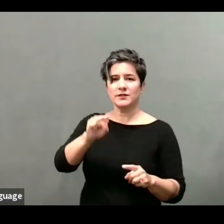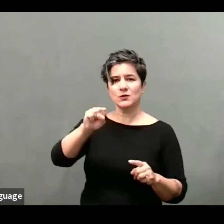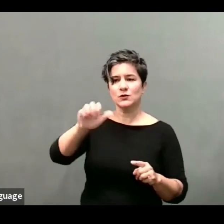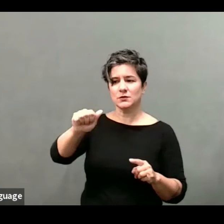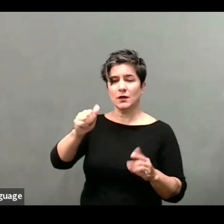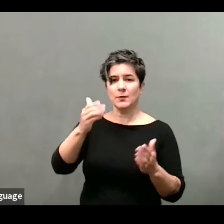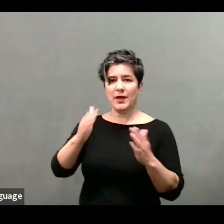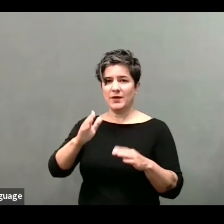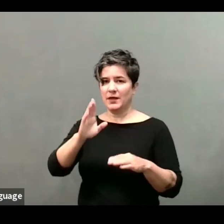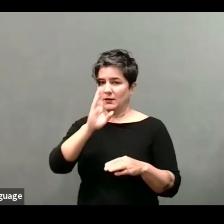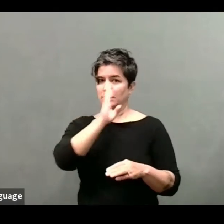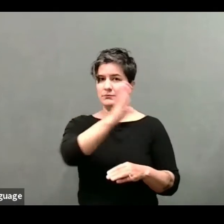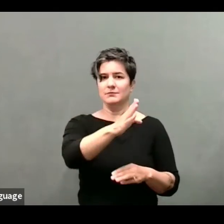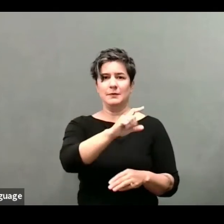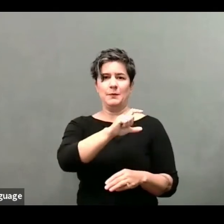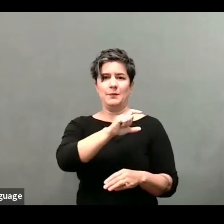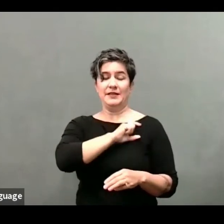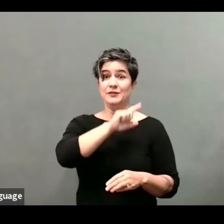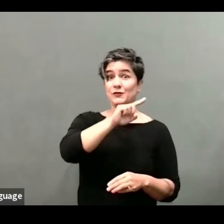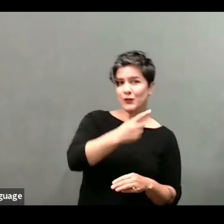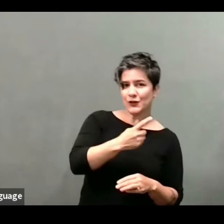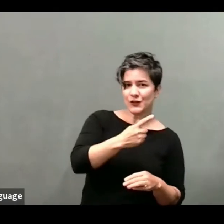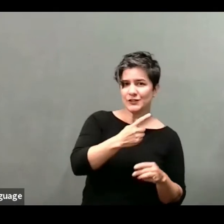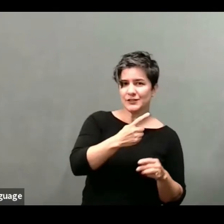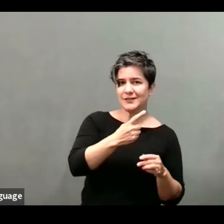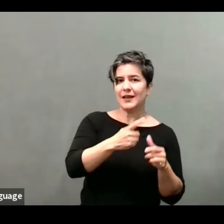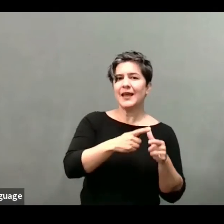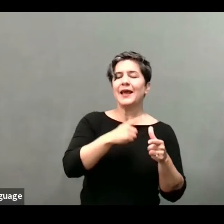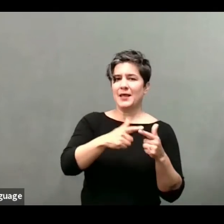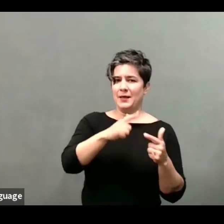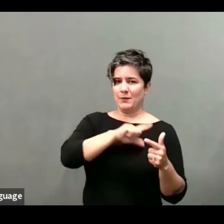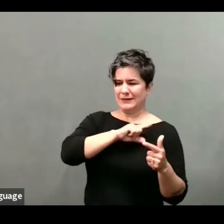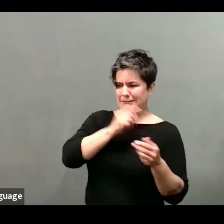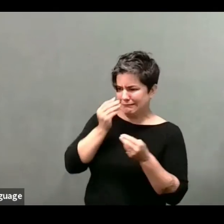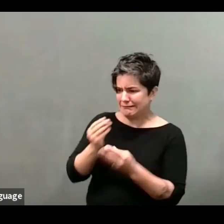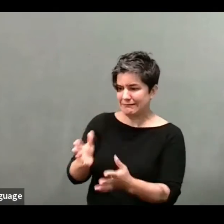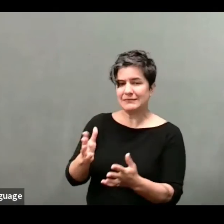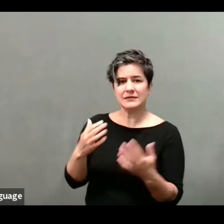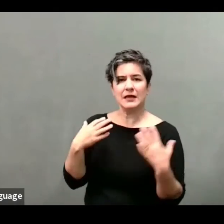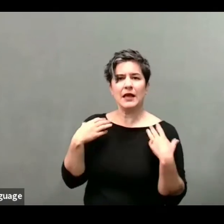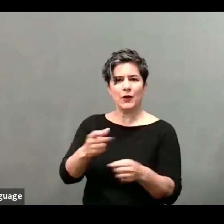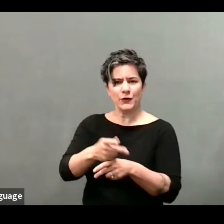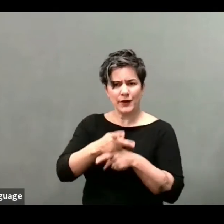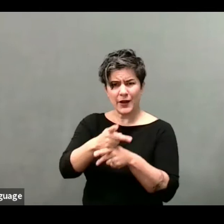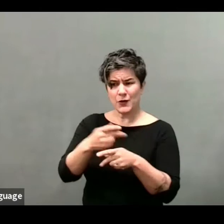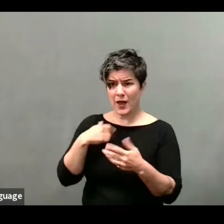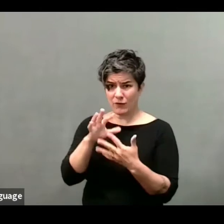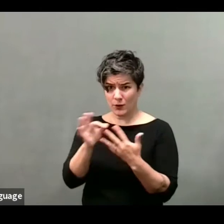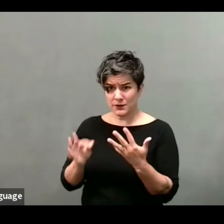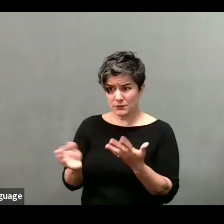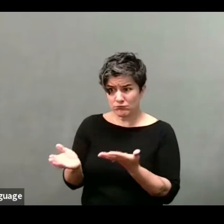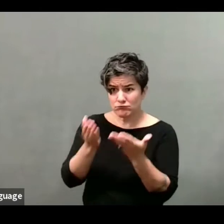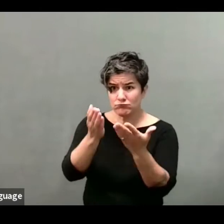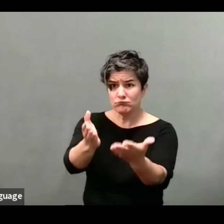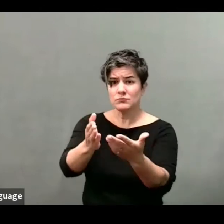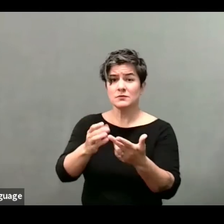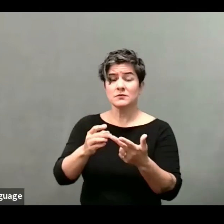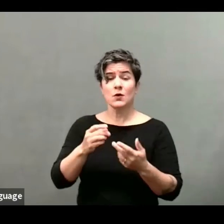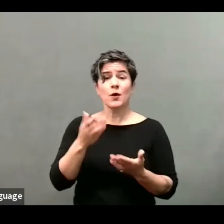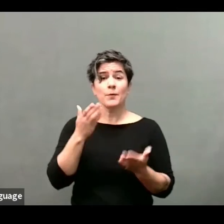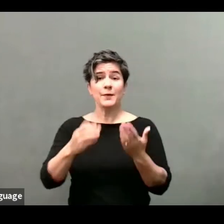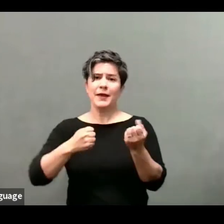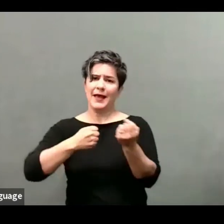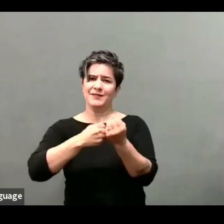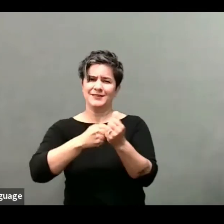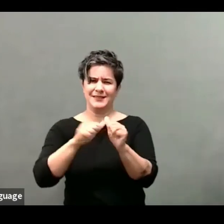they may go to police first, and then police may let them know that healthcare is an option, or advocacy